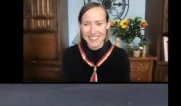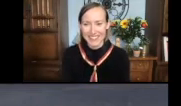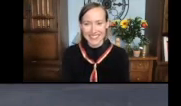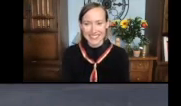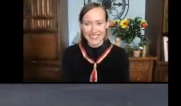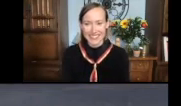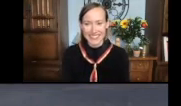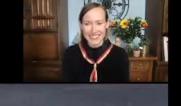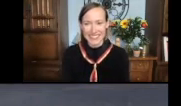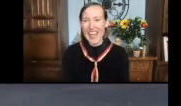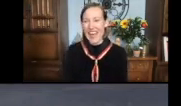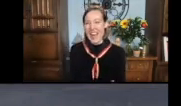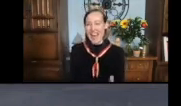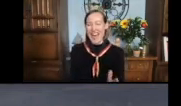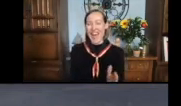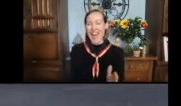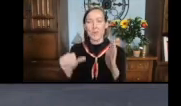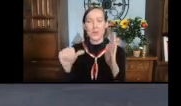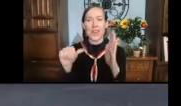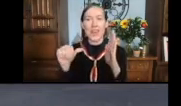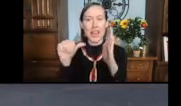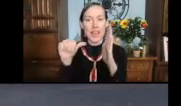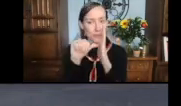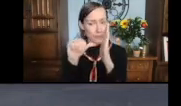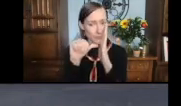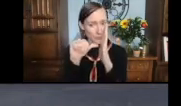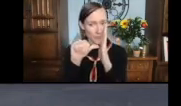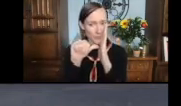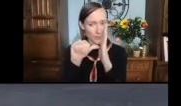That wasn't me. That wasn't me because I always remember.